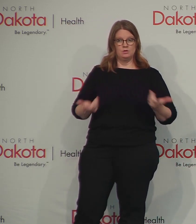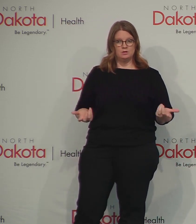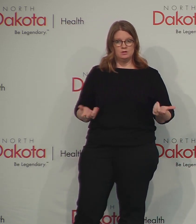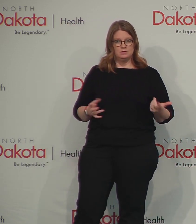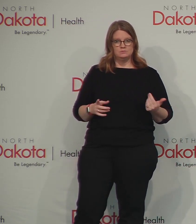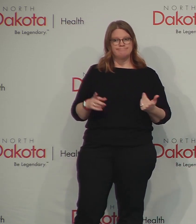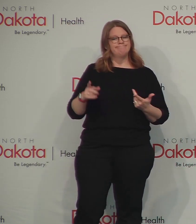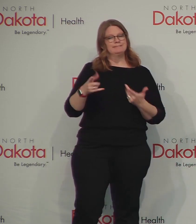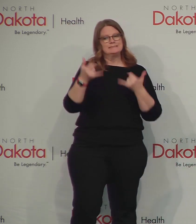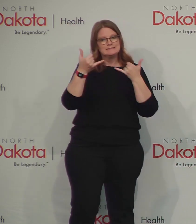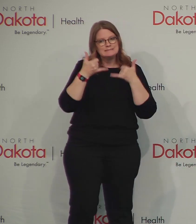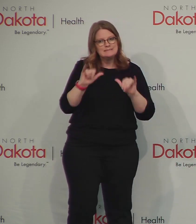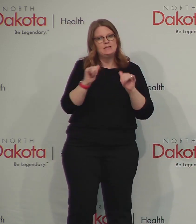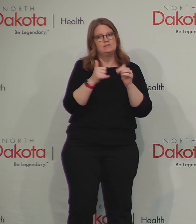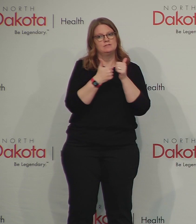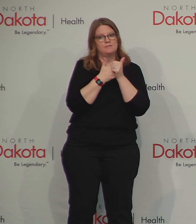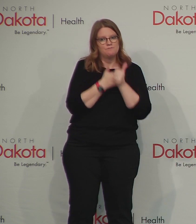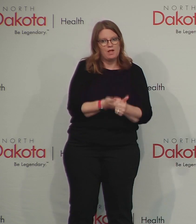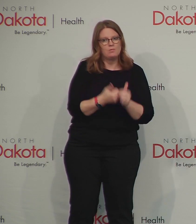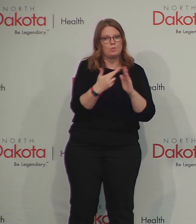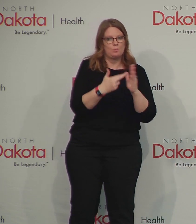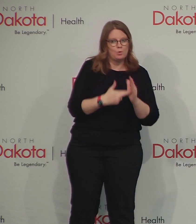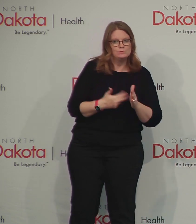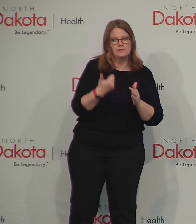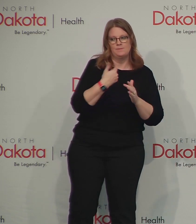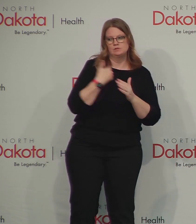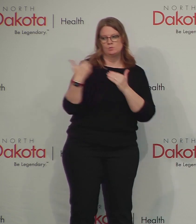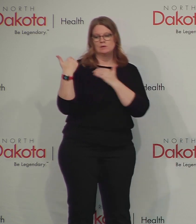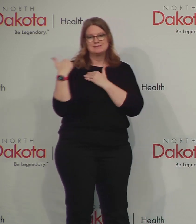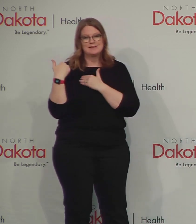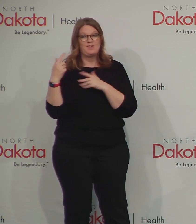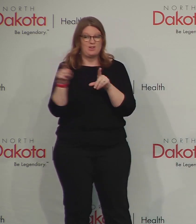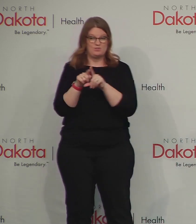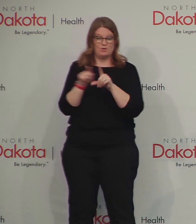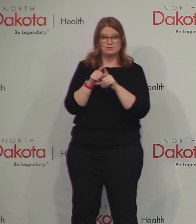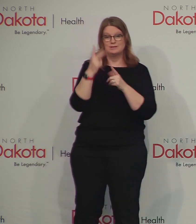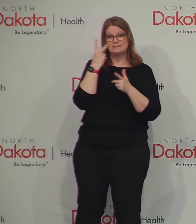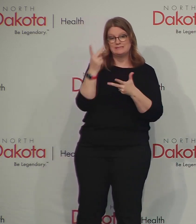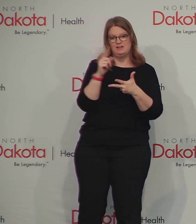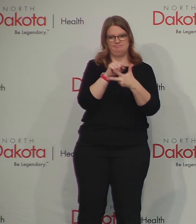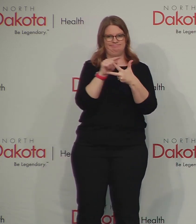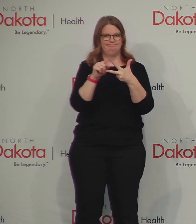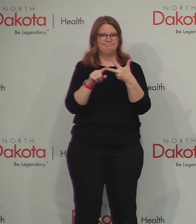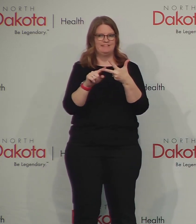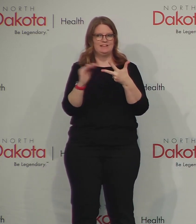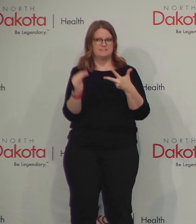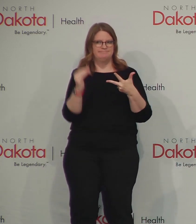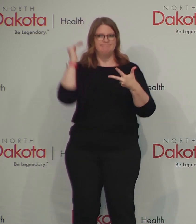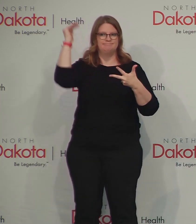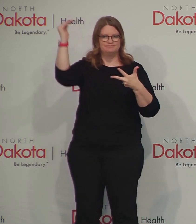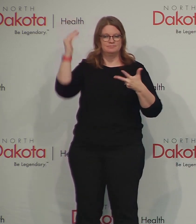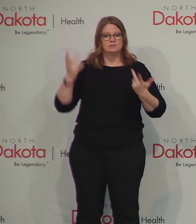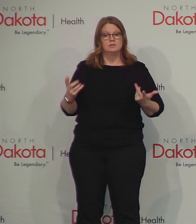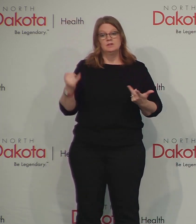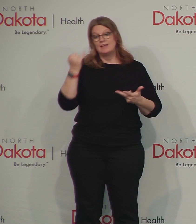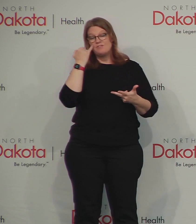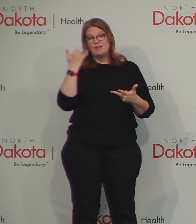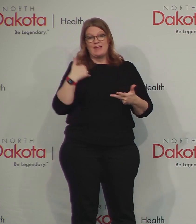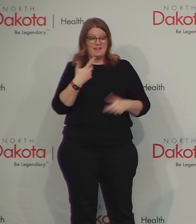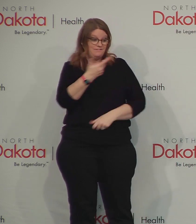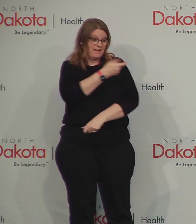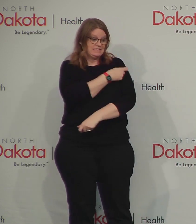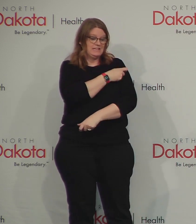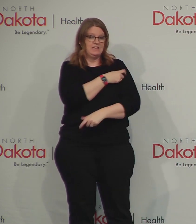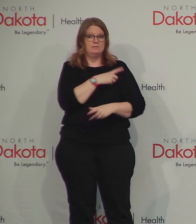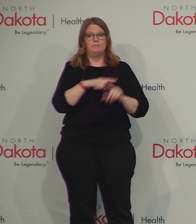as we have been, personal responsibility, and then seeing uptake on the testing, the therapeutics, and the vaccine. If we got vaccine and there's no uptake